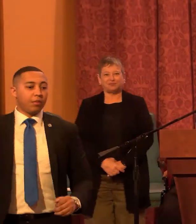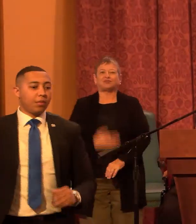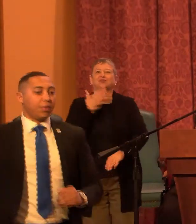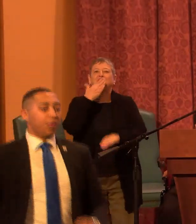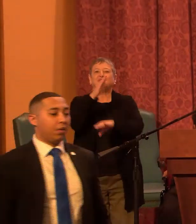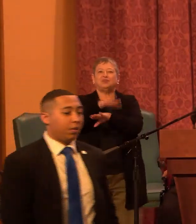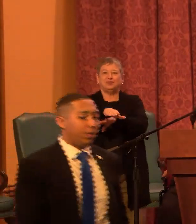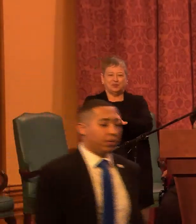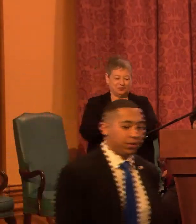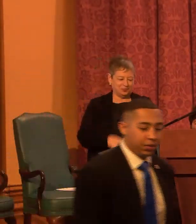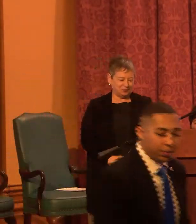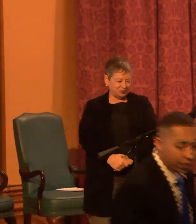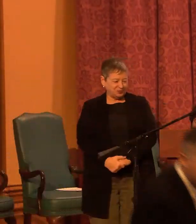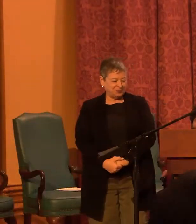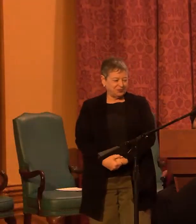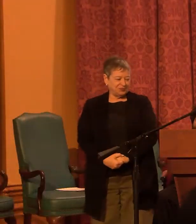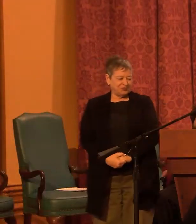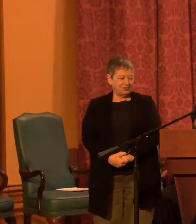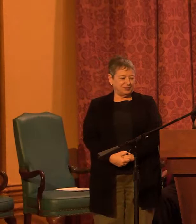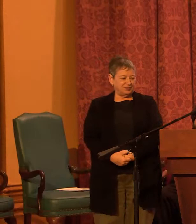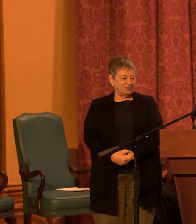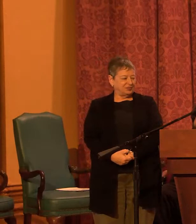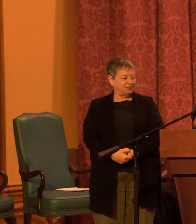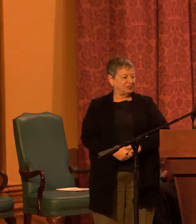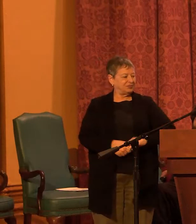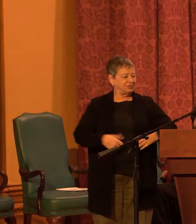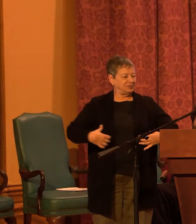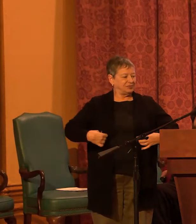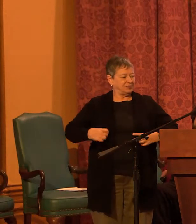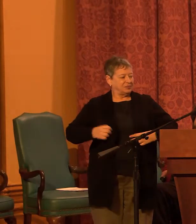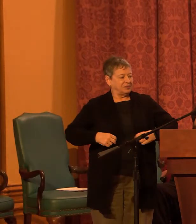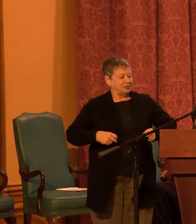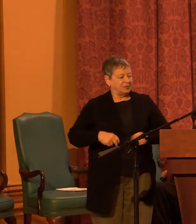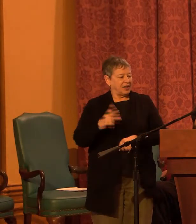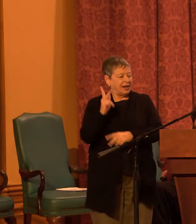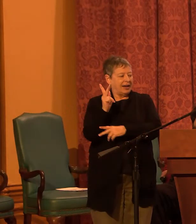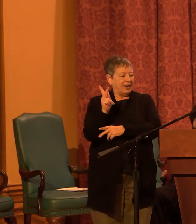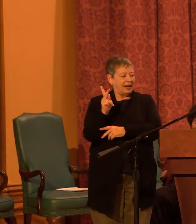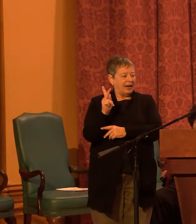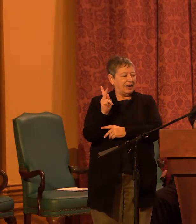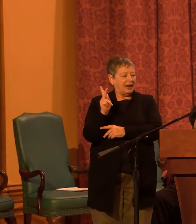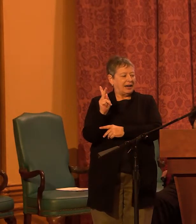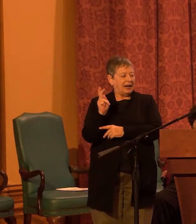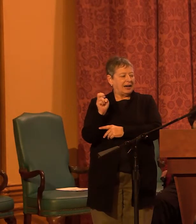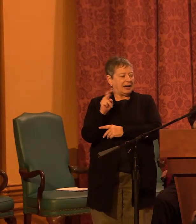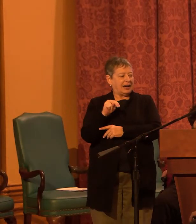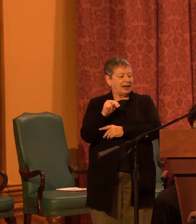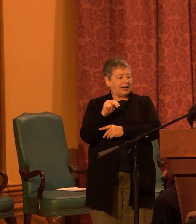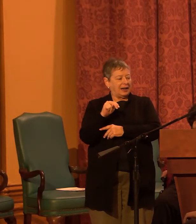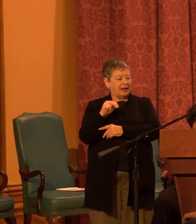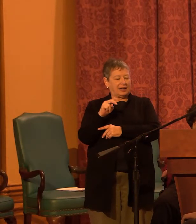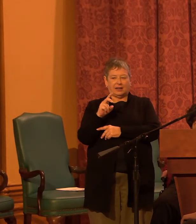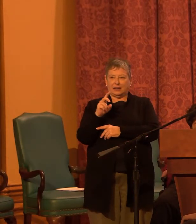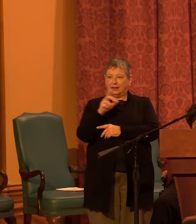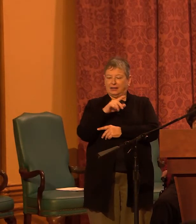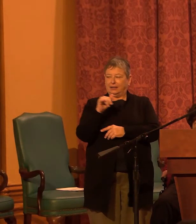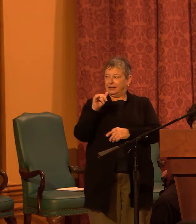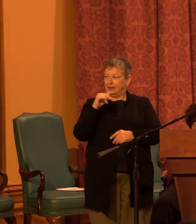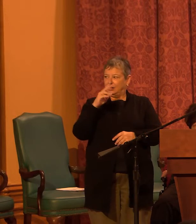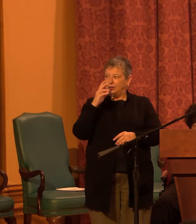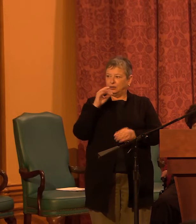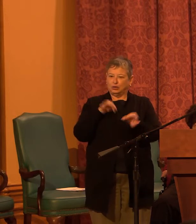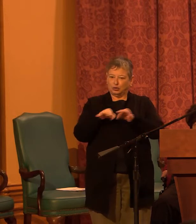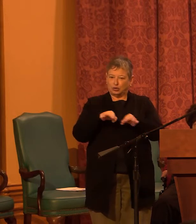Good afternoon. Ken Vance was described as a fierce advocate. His personal experience living